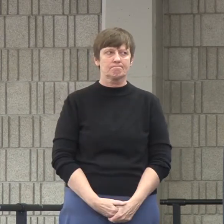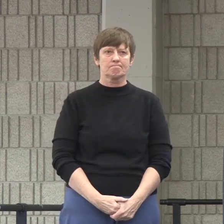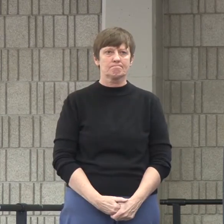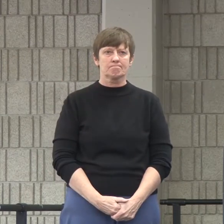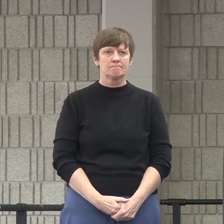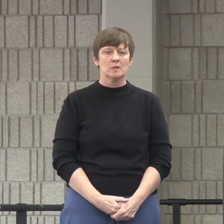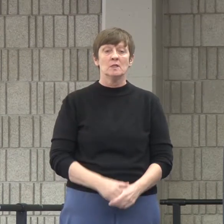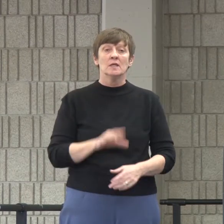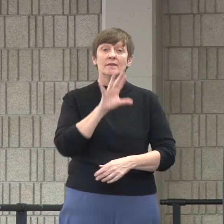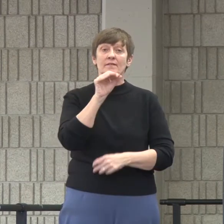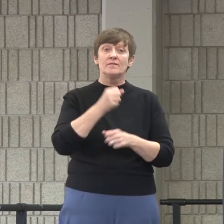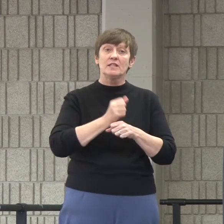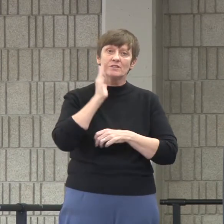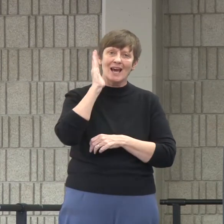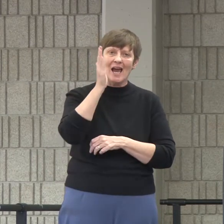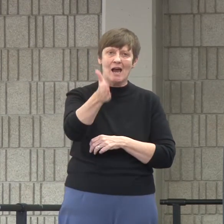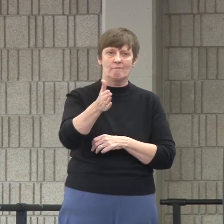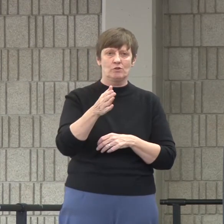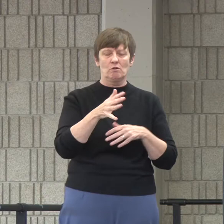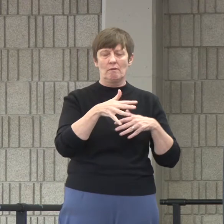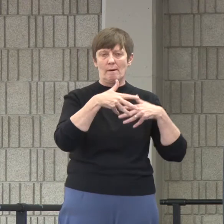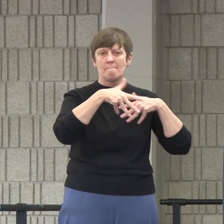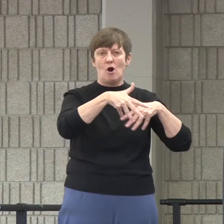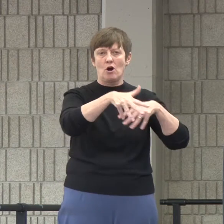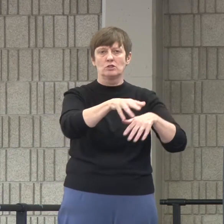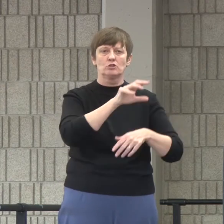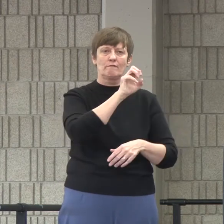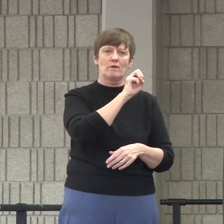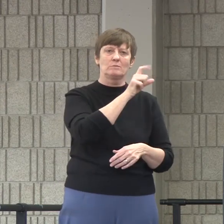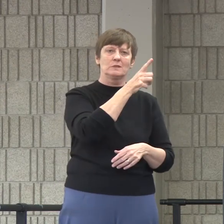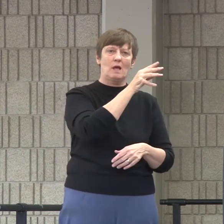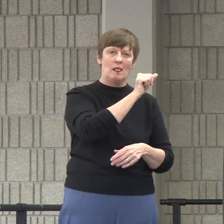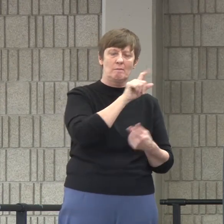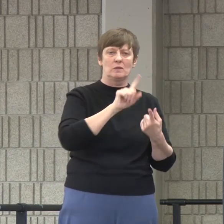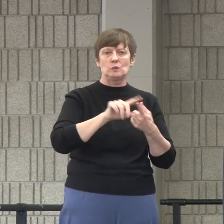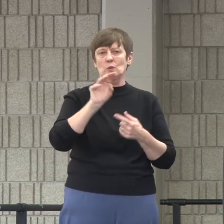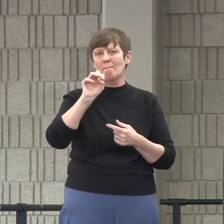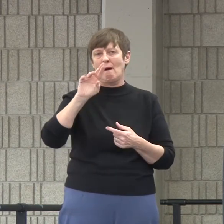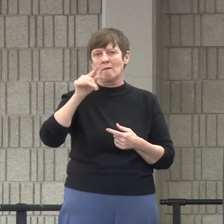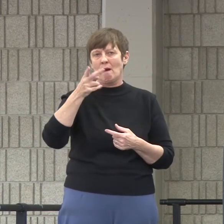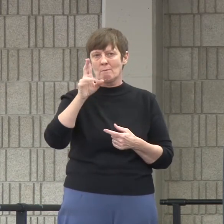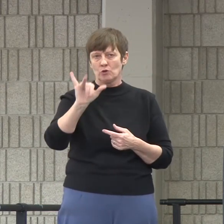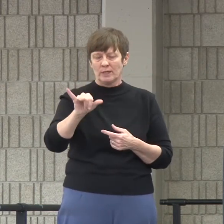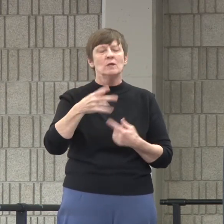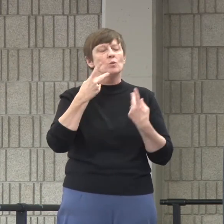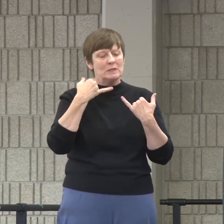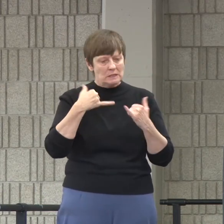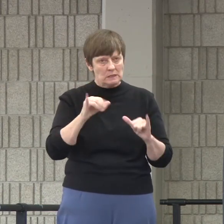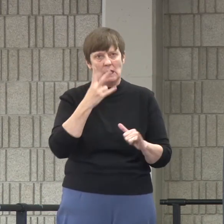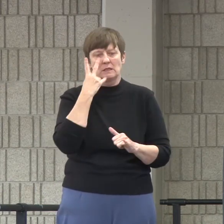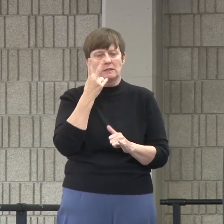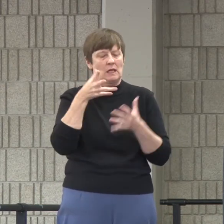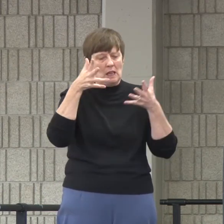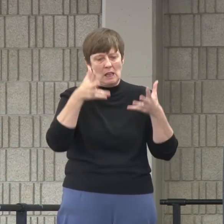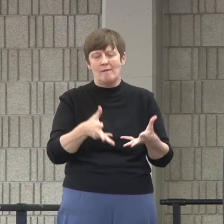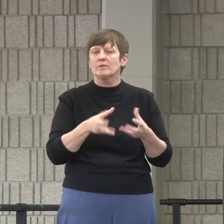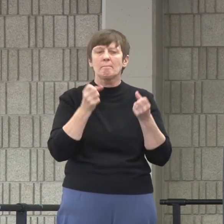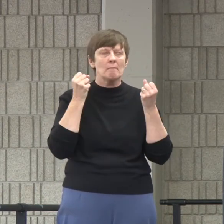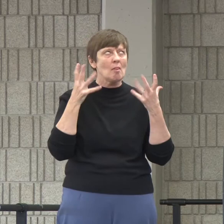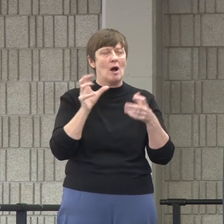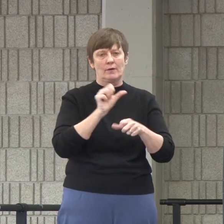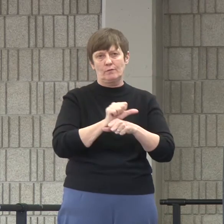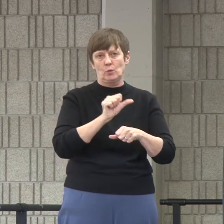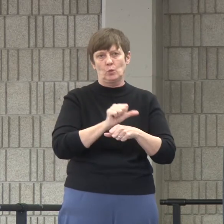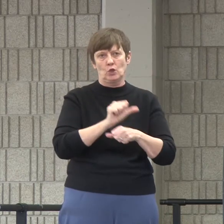50 years after the historic march from Selma to Montgomery, we still see how much remains to be done